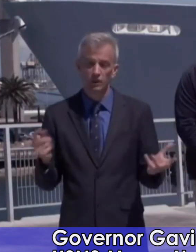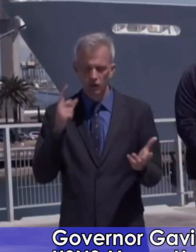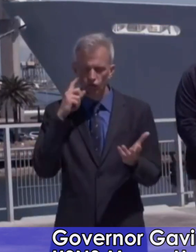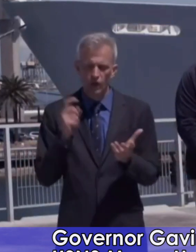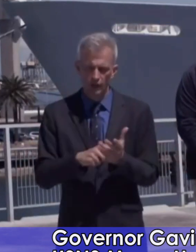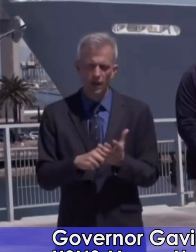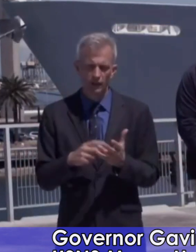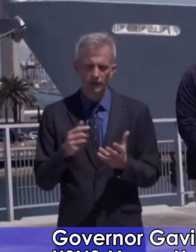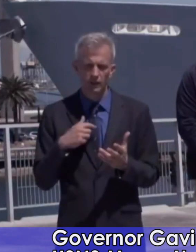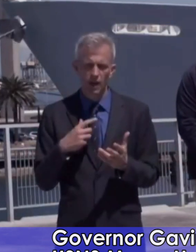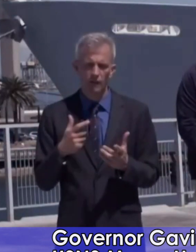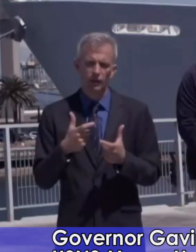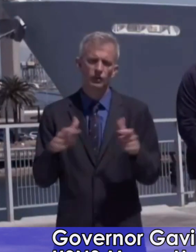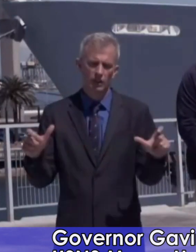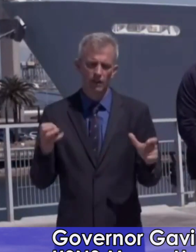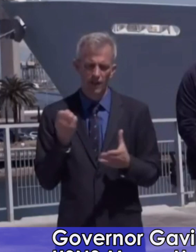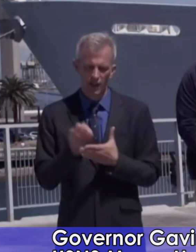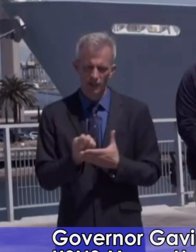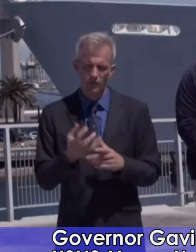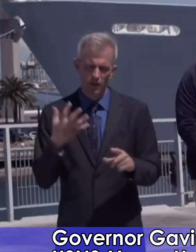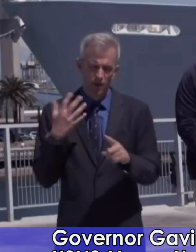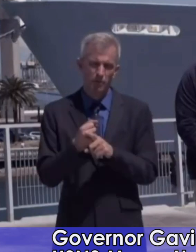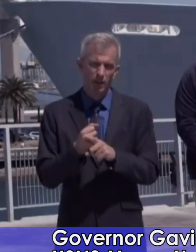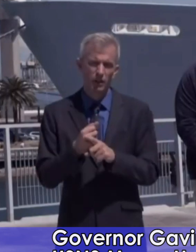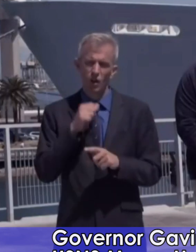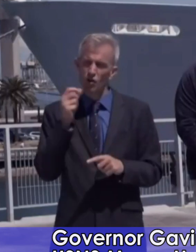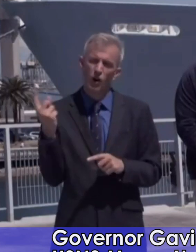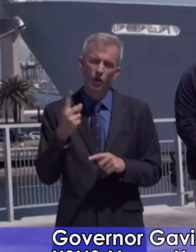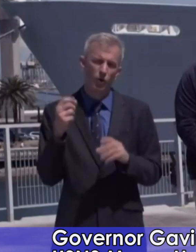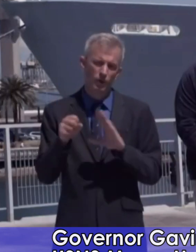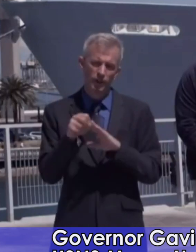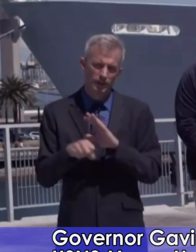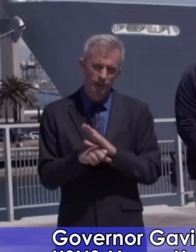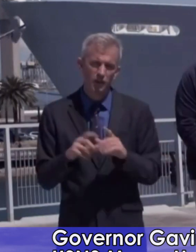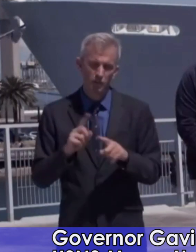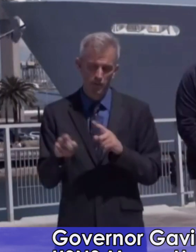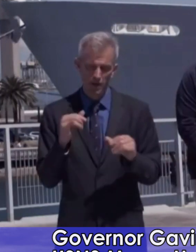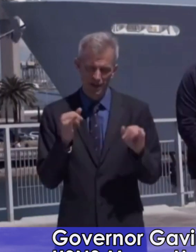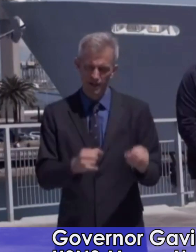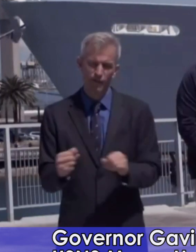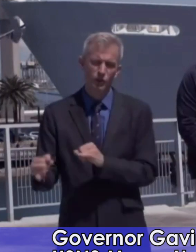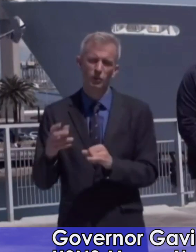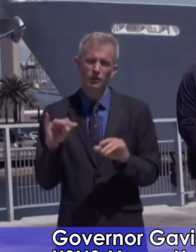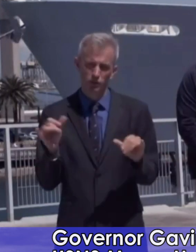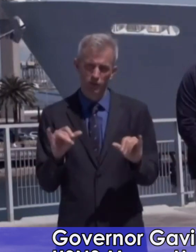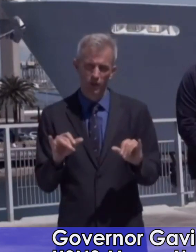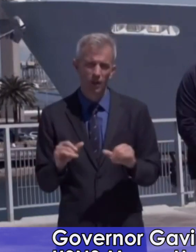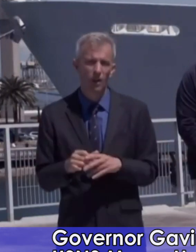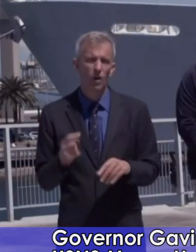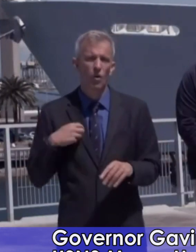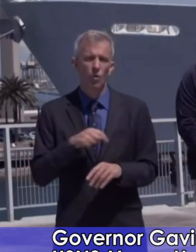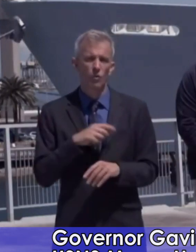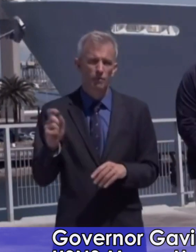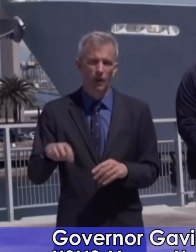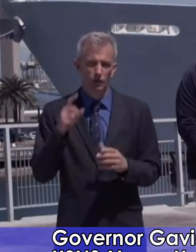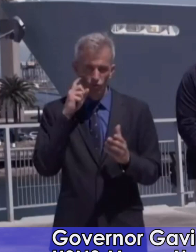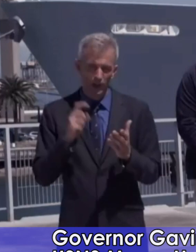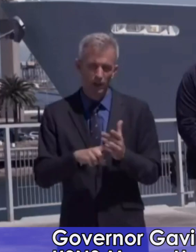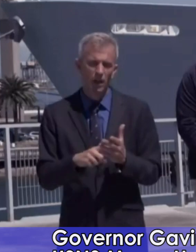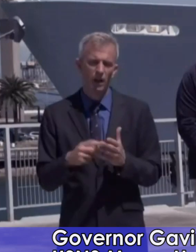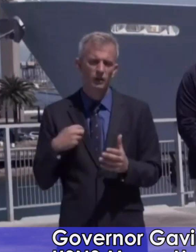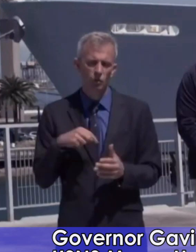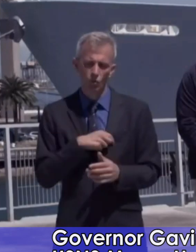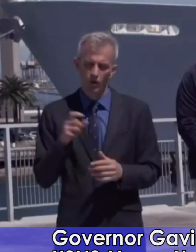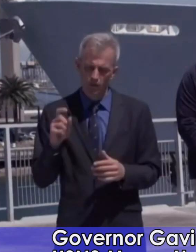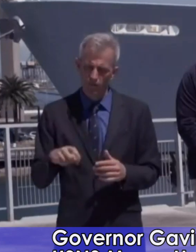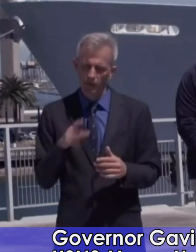a significant economic impact not only to the state but individuals, and we have to recognize that we've got to